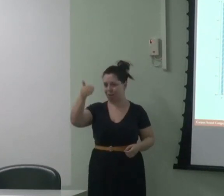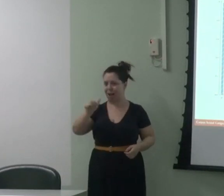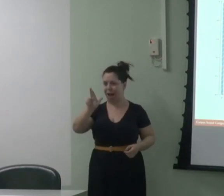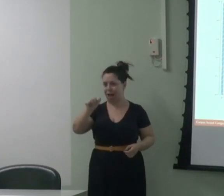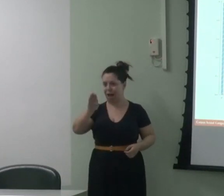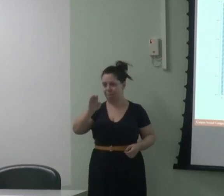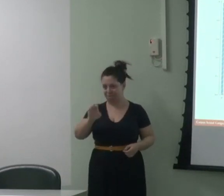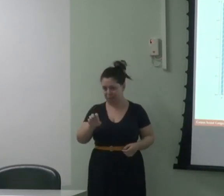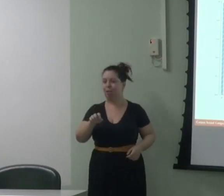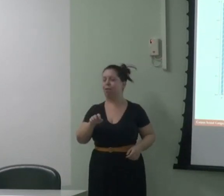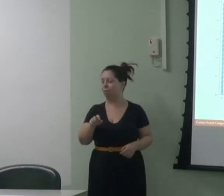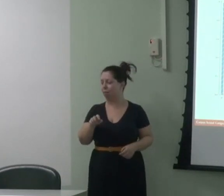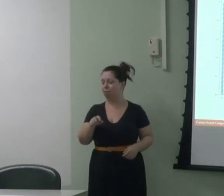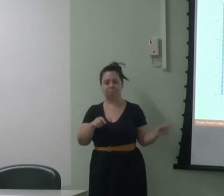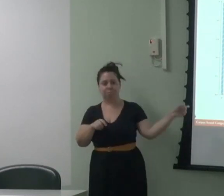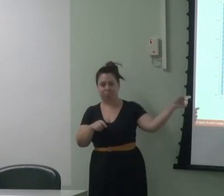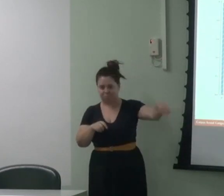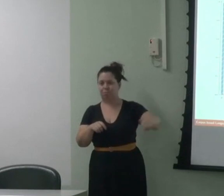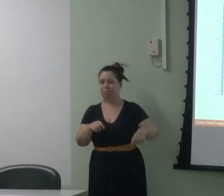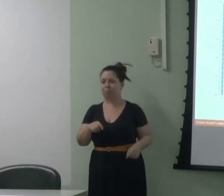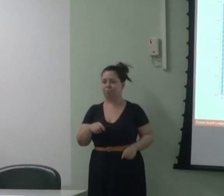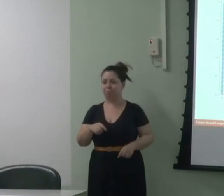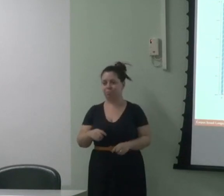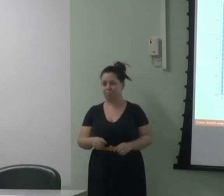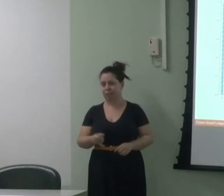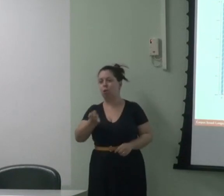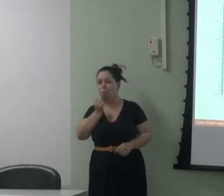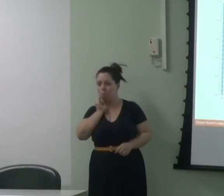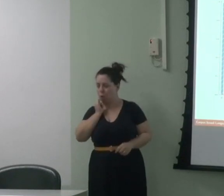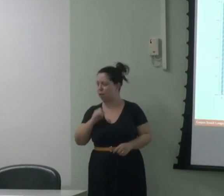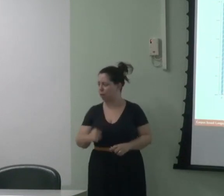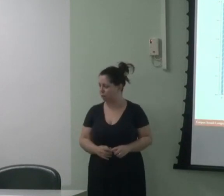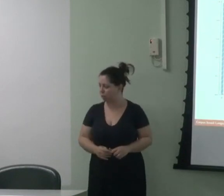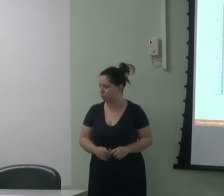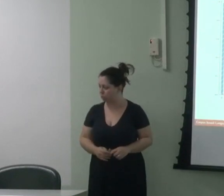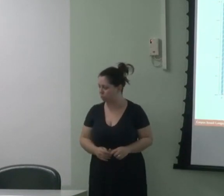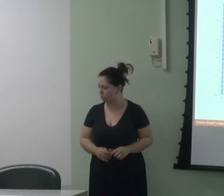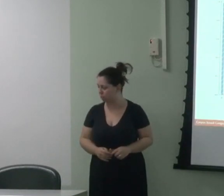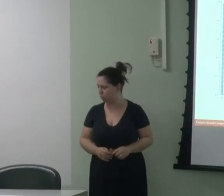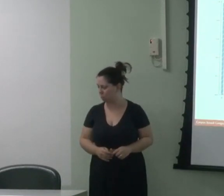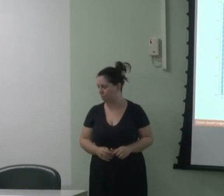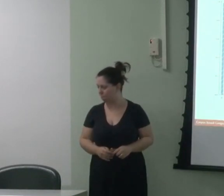verb in the beginning, and then often the other dependencies also go that direction.